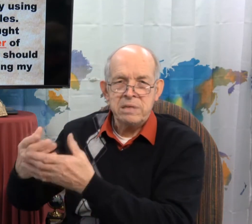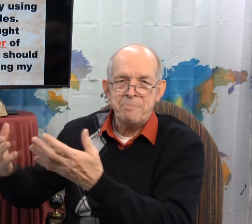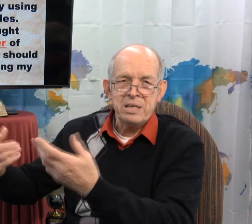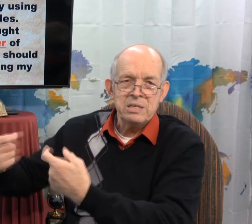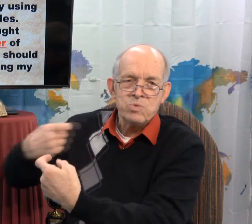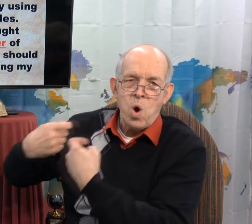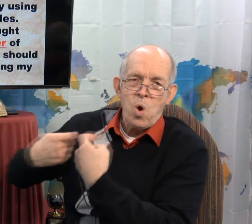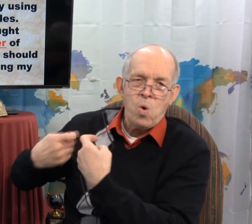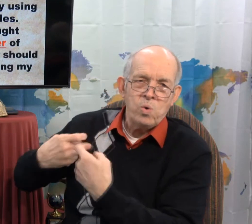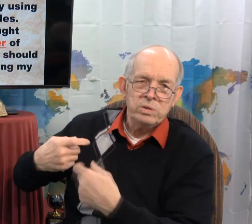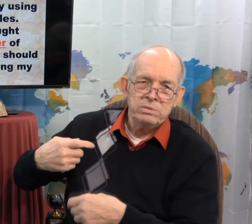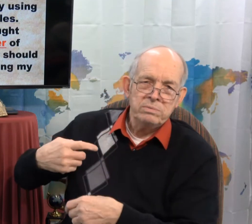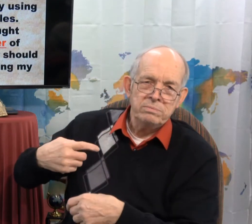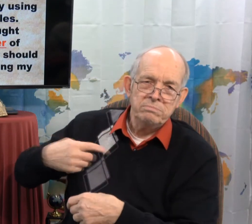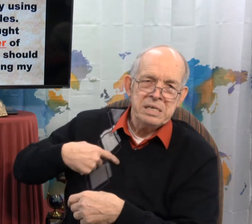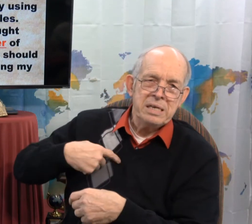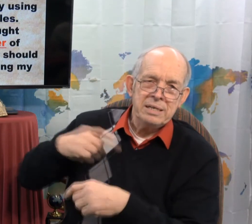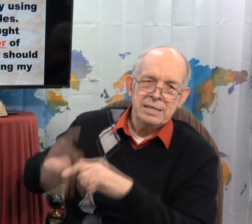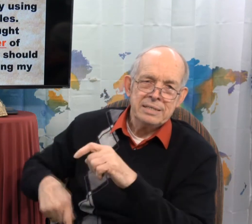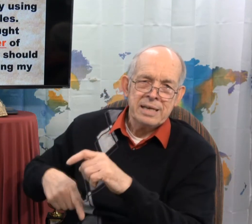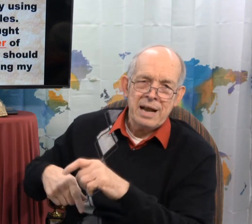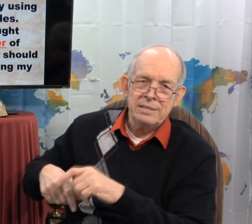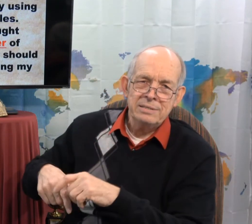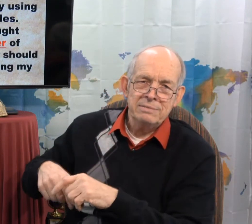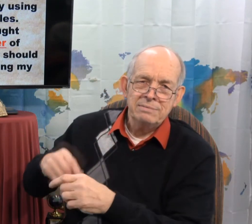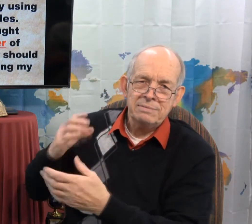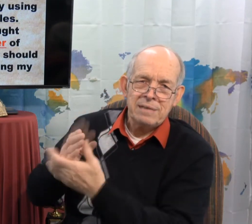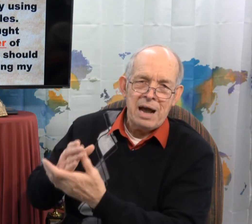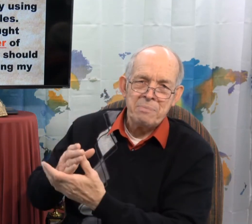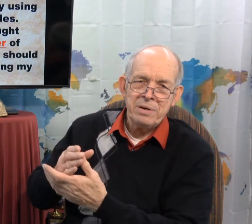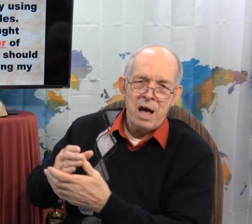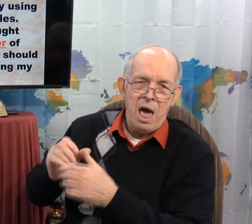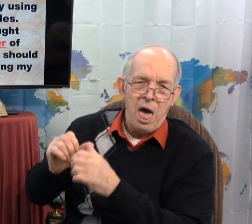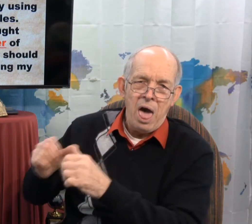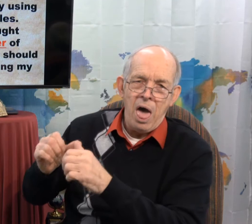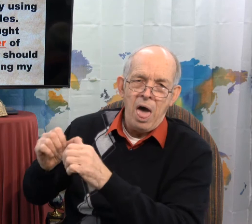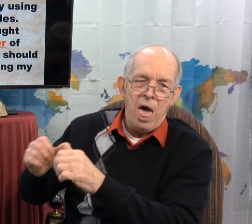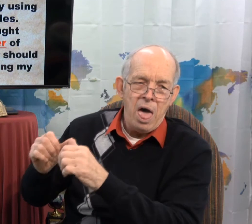something grow me. Can't stop.